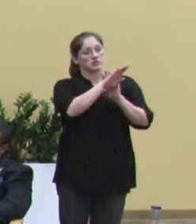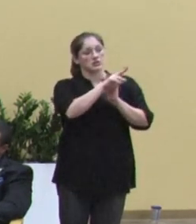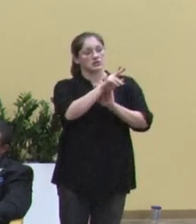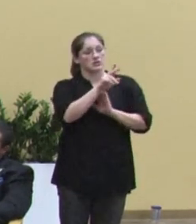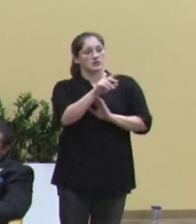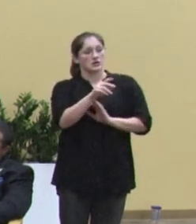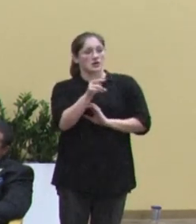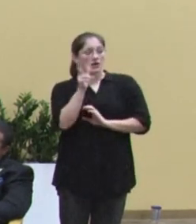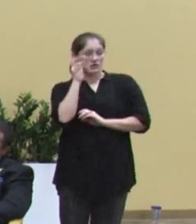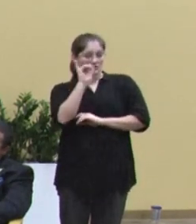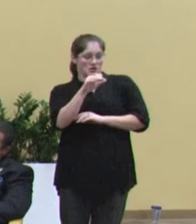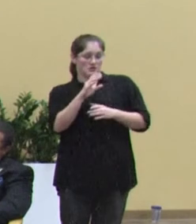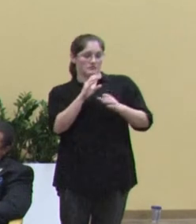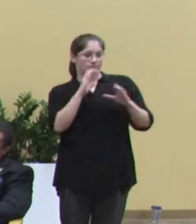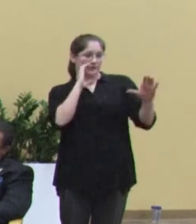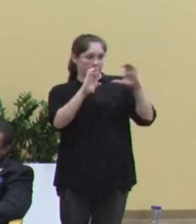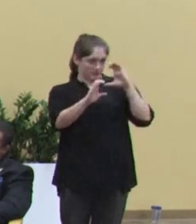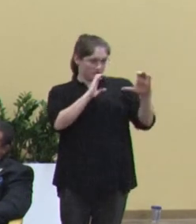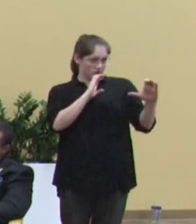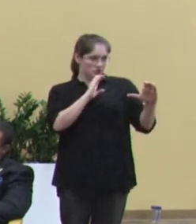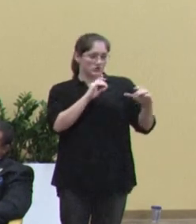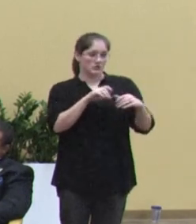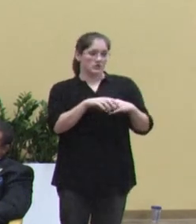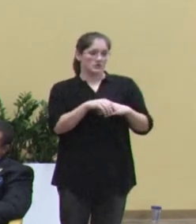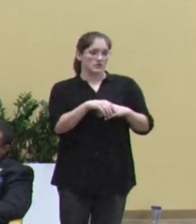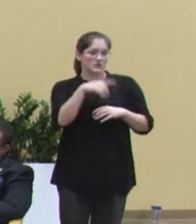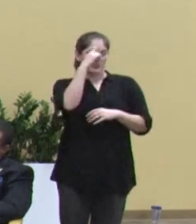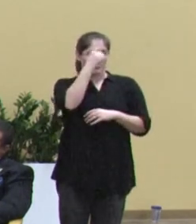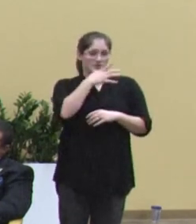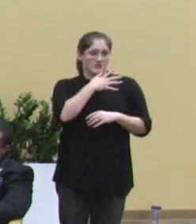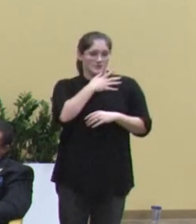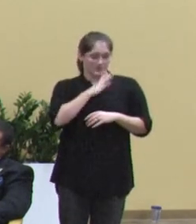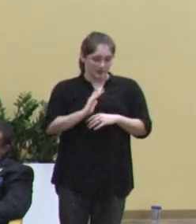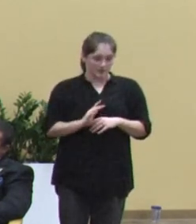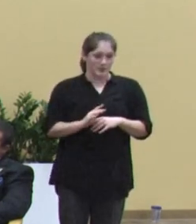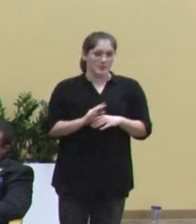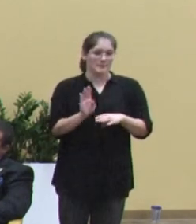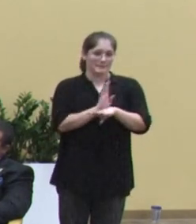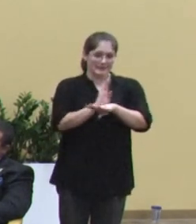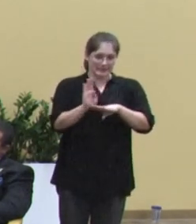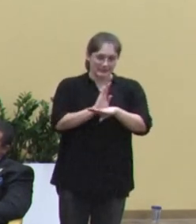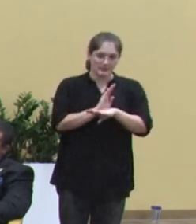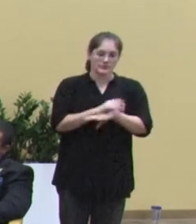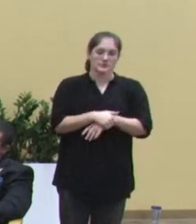that conversation about black female businesses